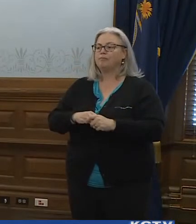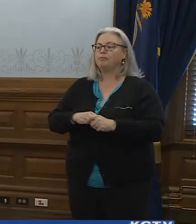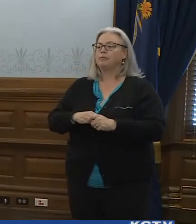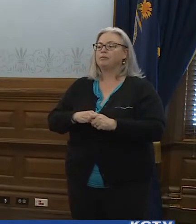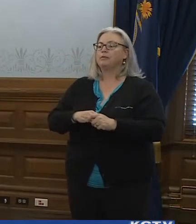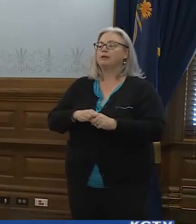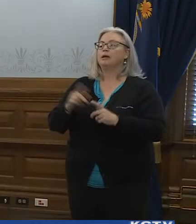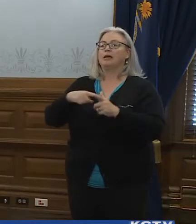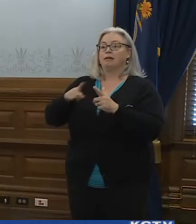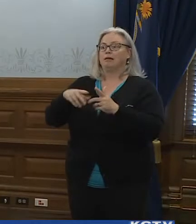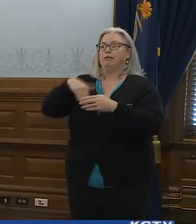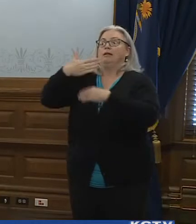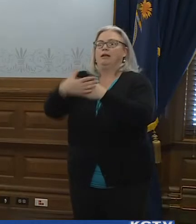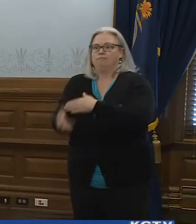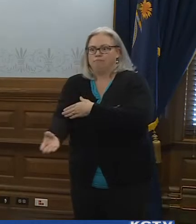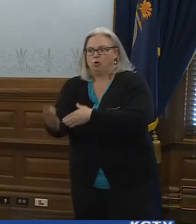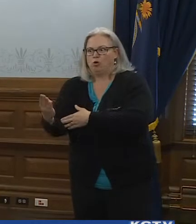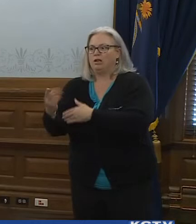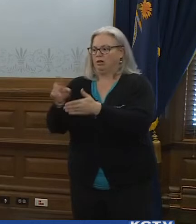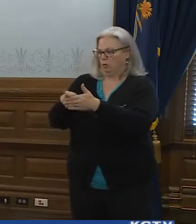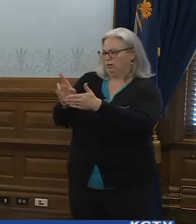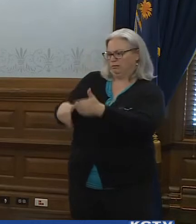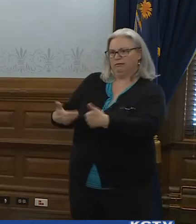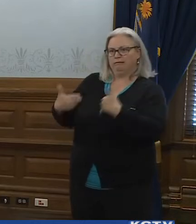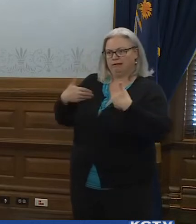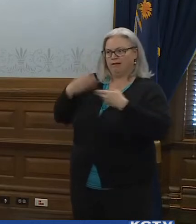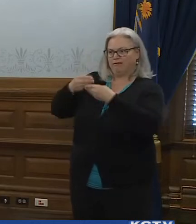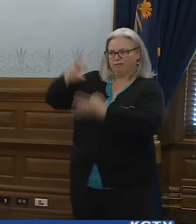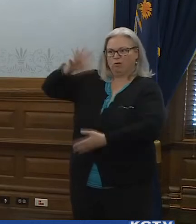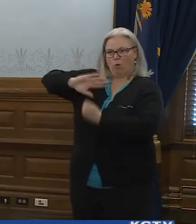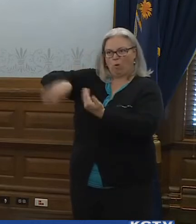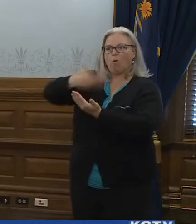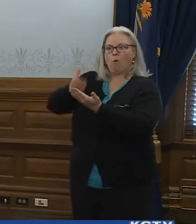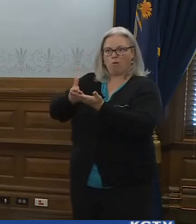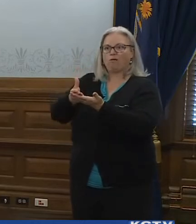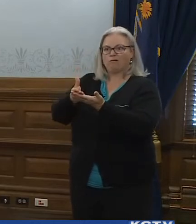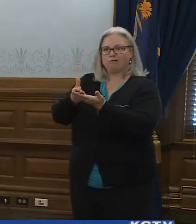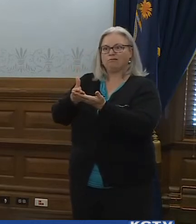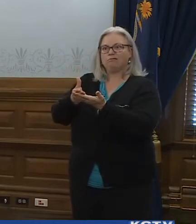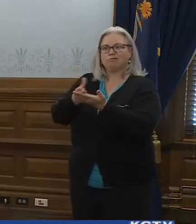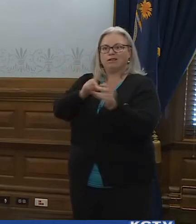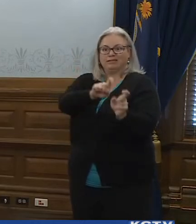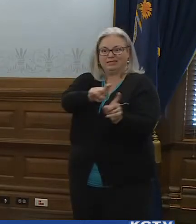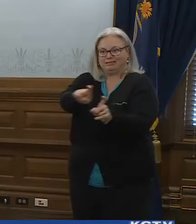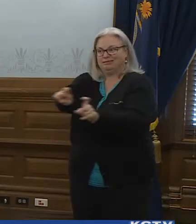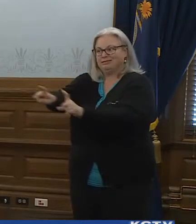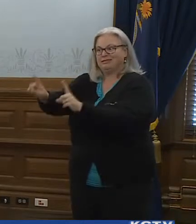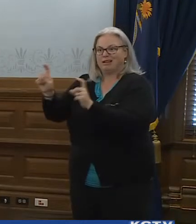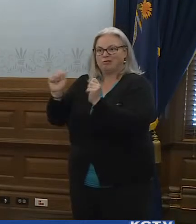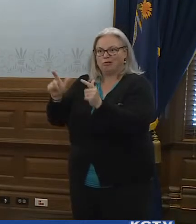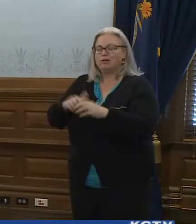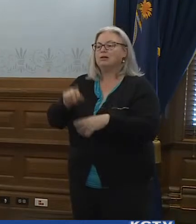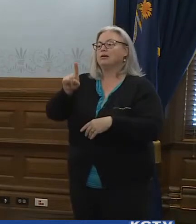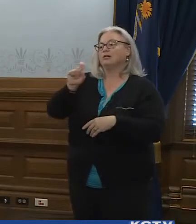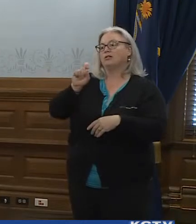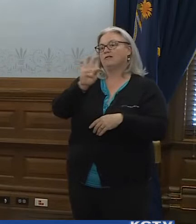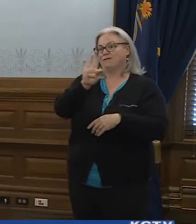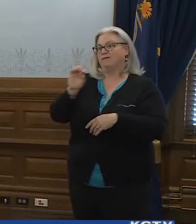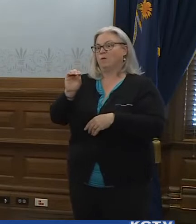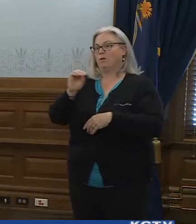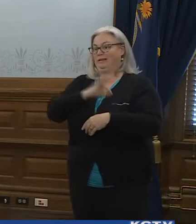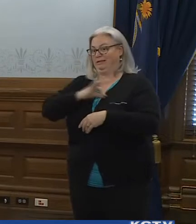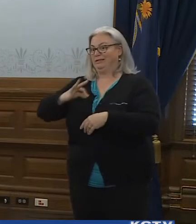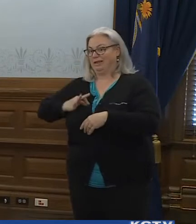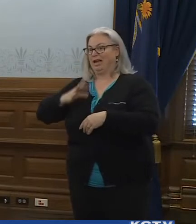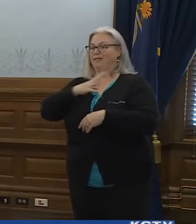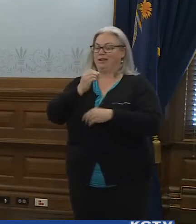by the next morning had the results on all of the tested individuals. We tested 140 staff